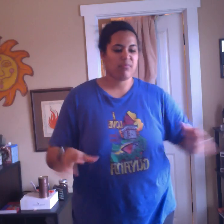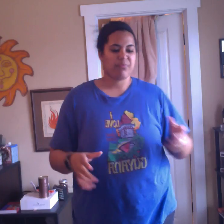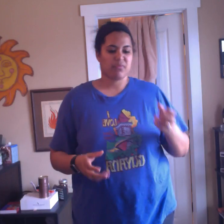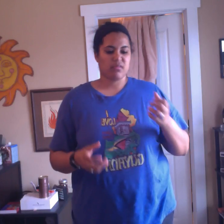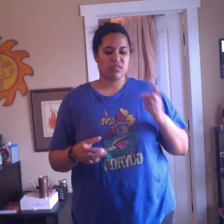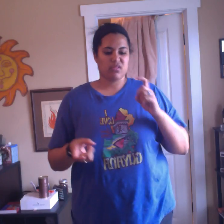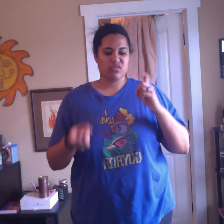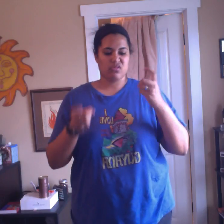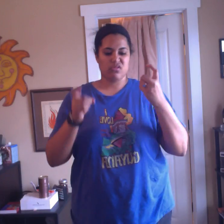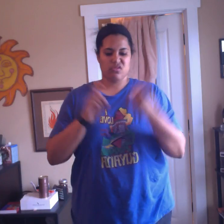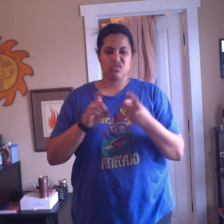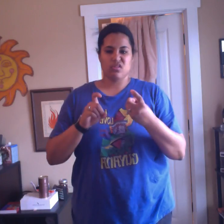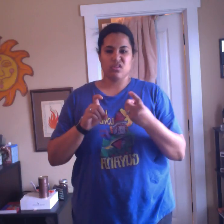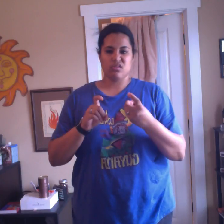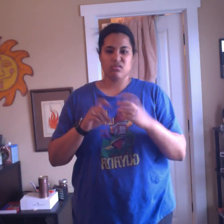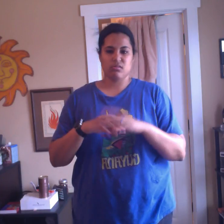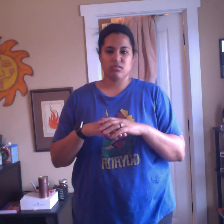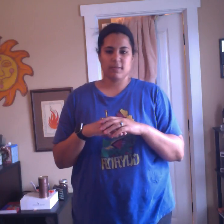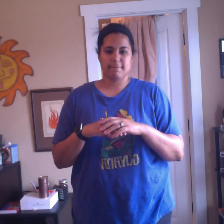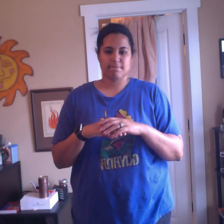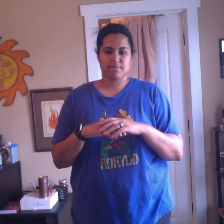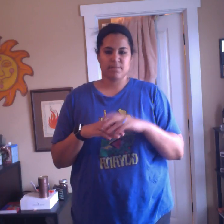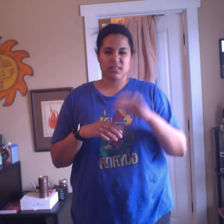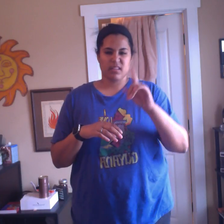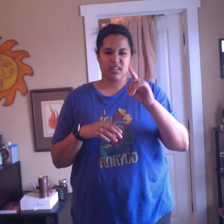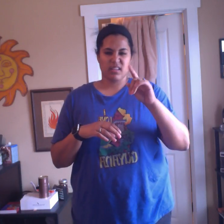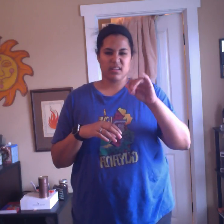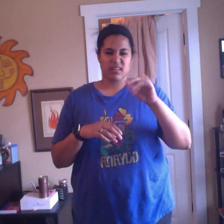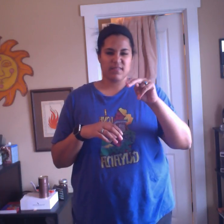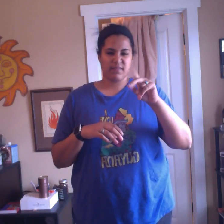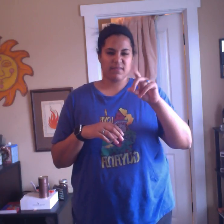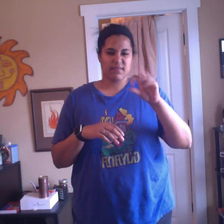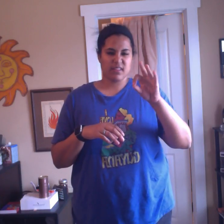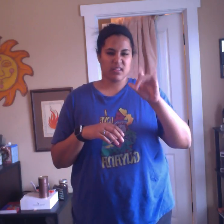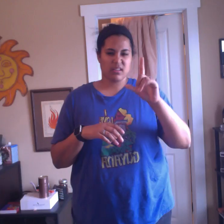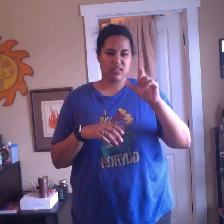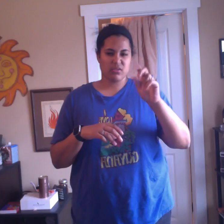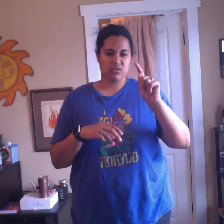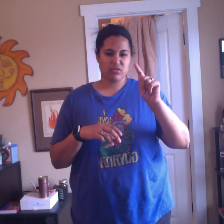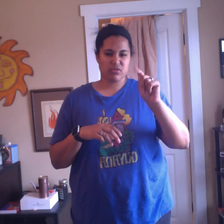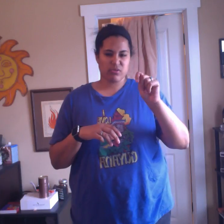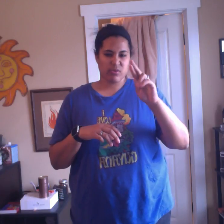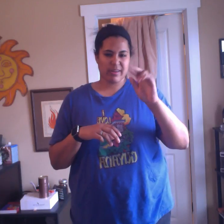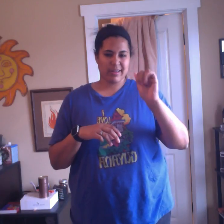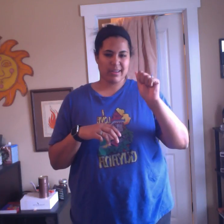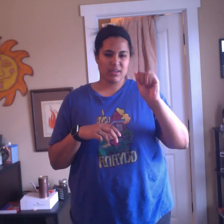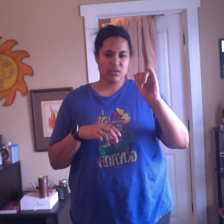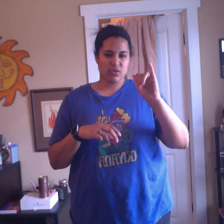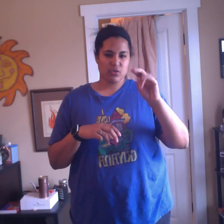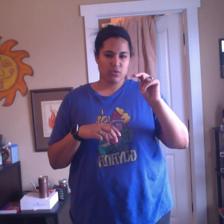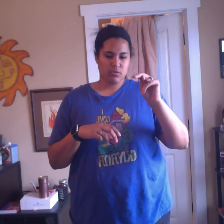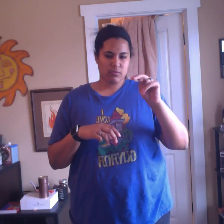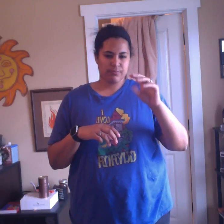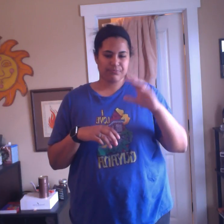called infiltration. Water can travel deep into the ground between cracks in the sediment, refilling aquifers, big underground